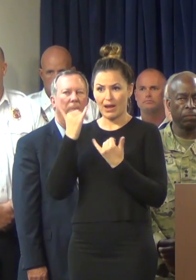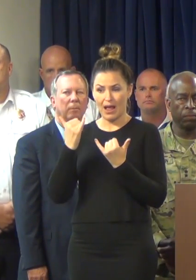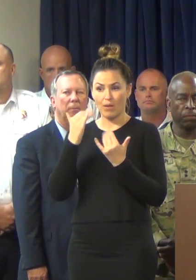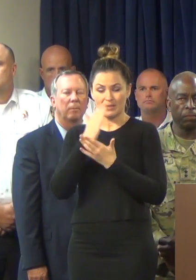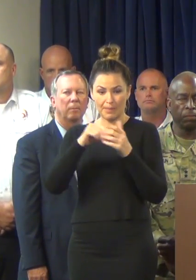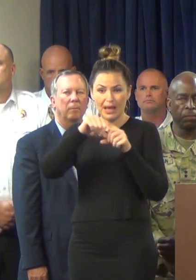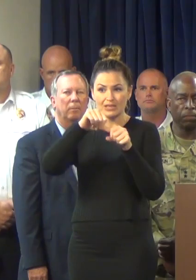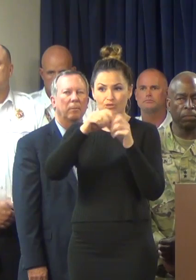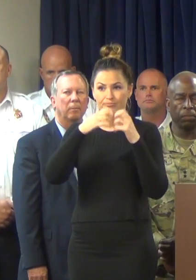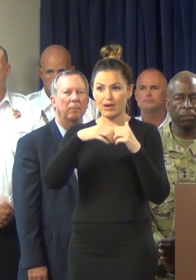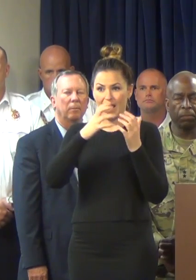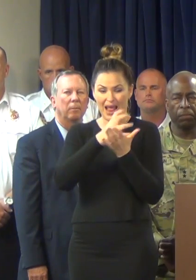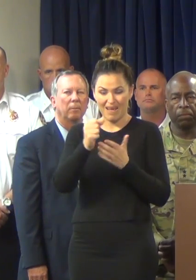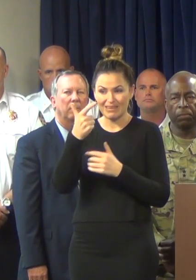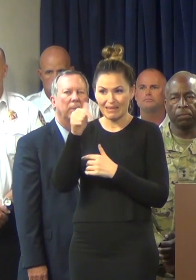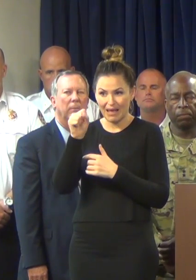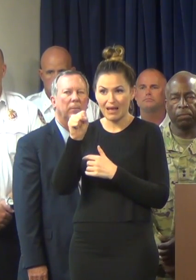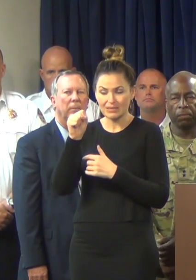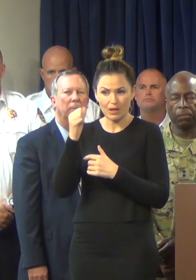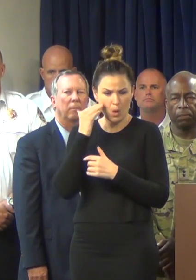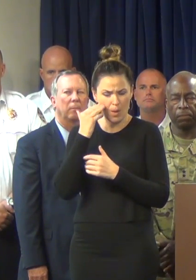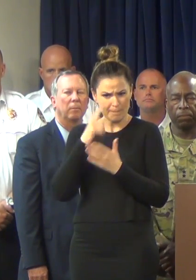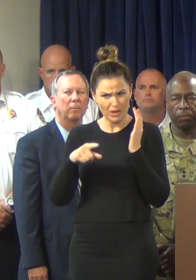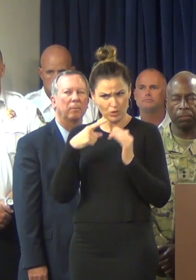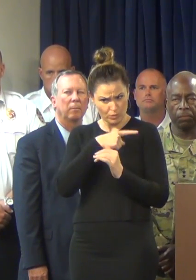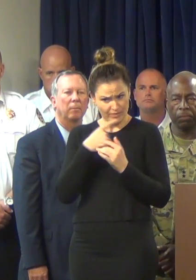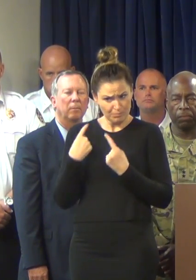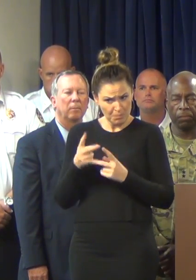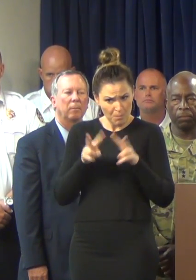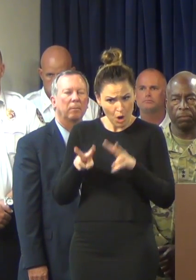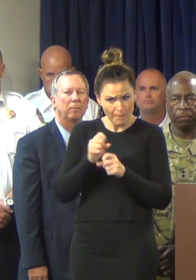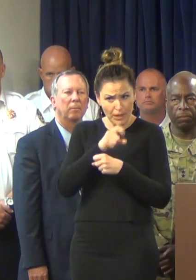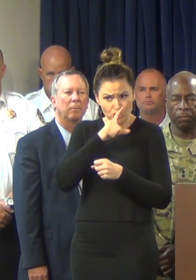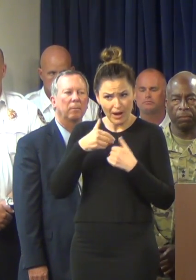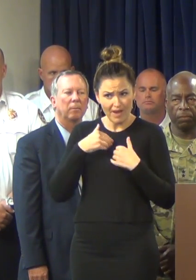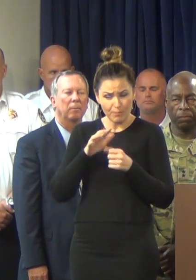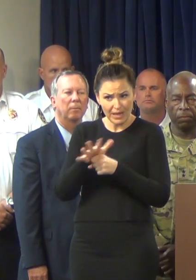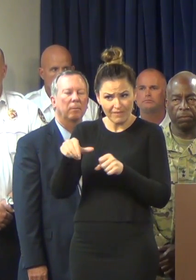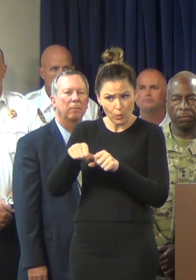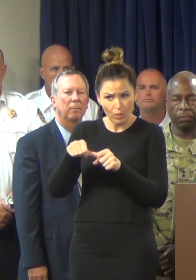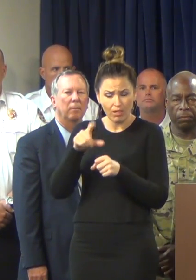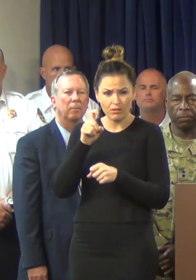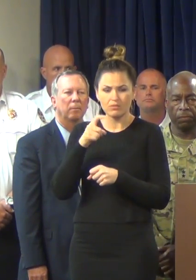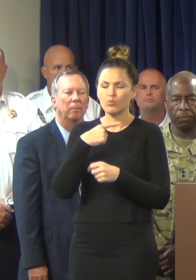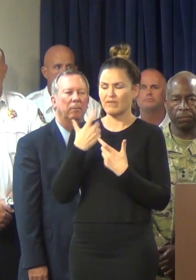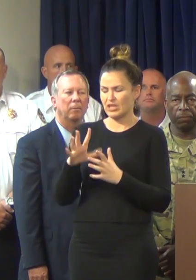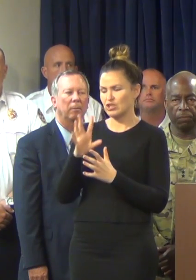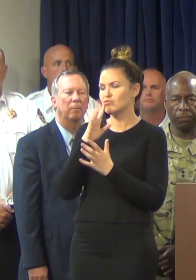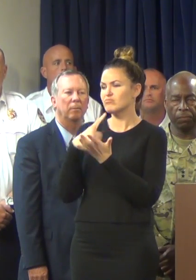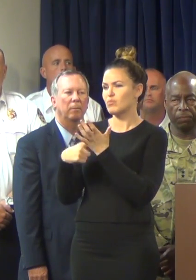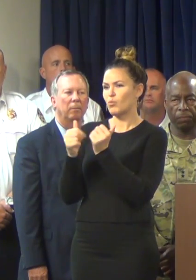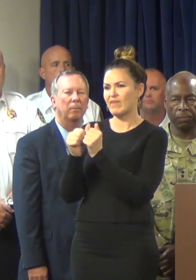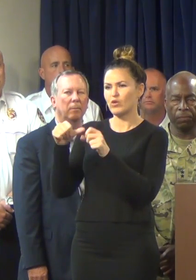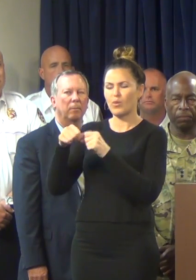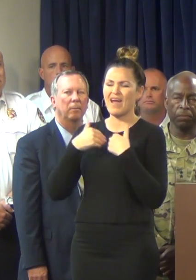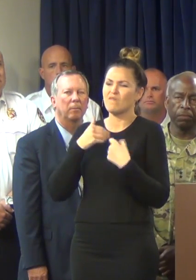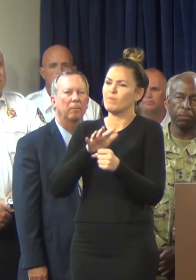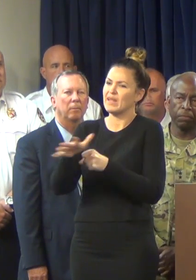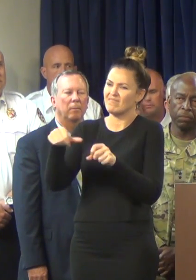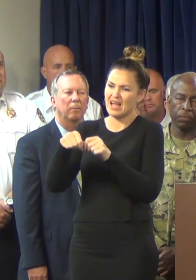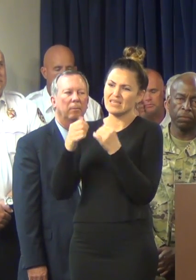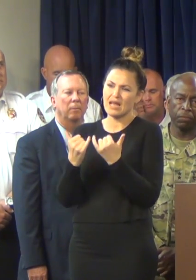out of gas. You know, it was happening further south yesterday. Have you been monitoring that and making sure there's... Yeah, we've talked to the fuel suppliers. There's plenty of fuel right